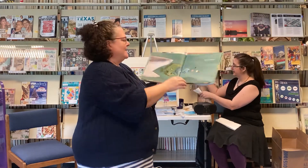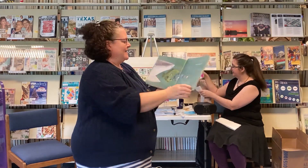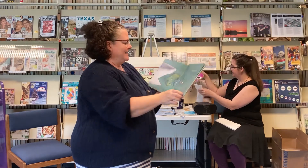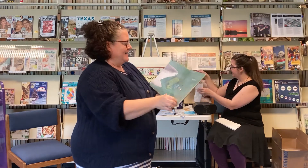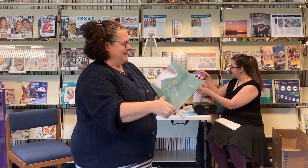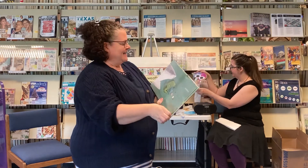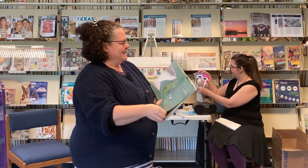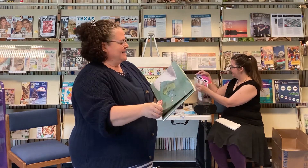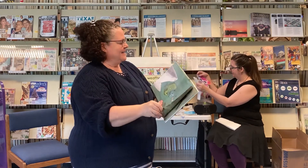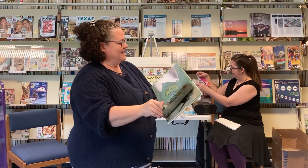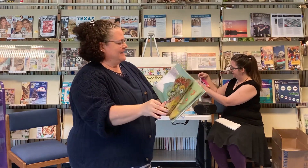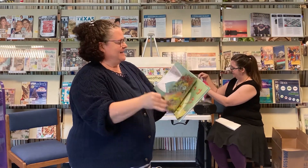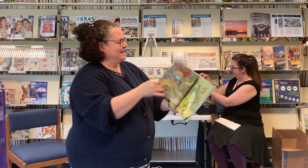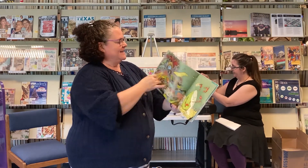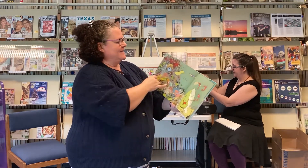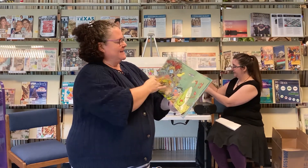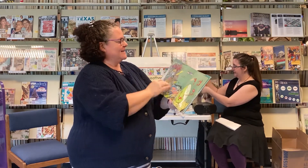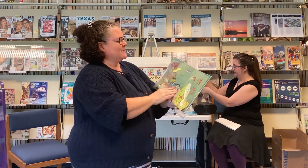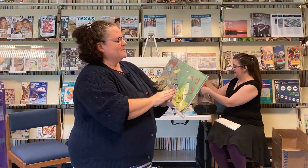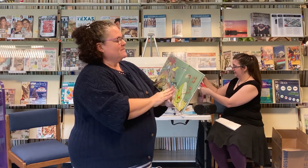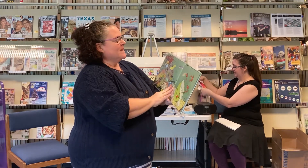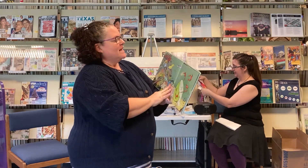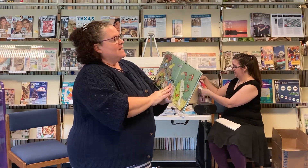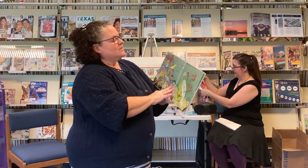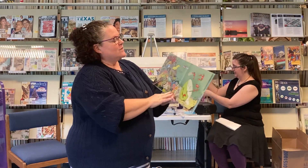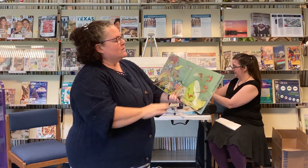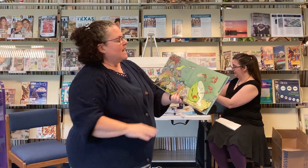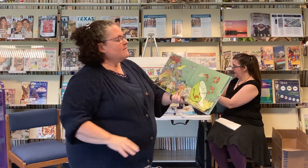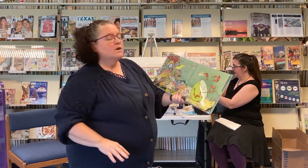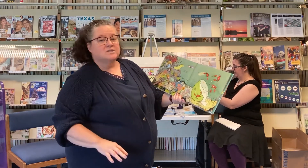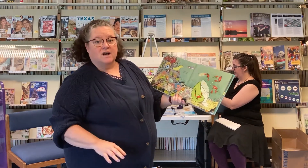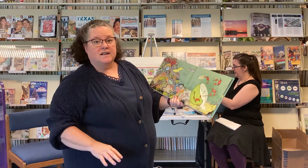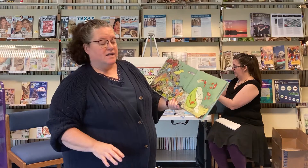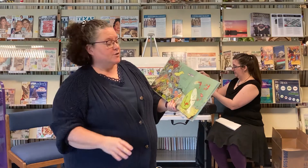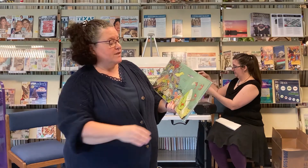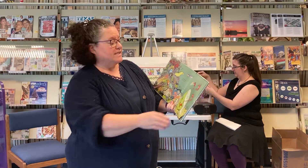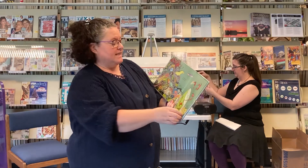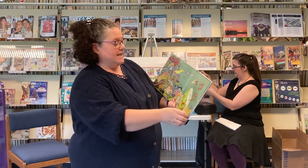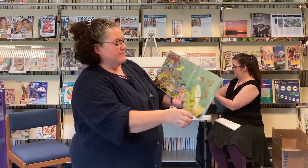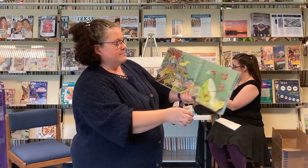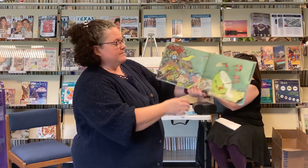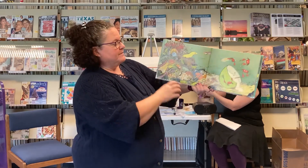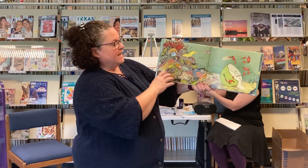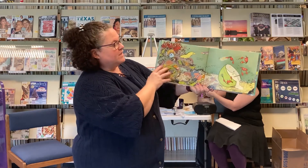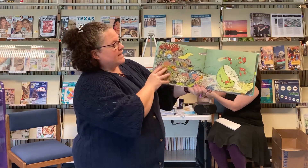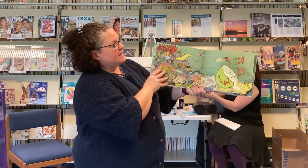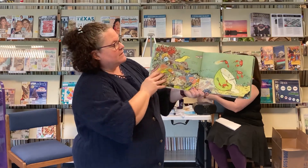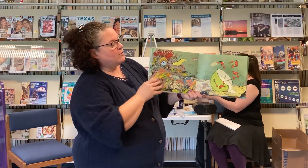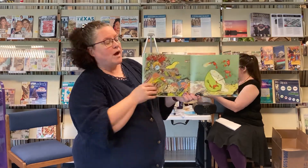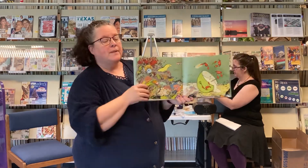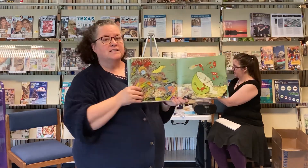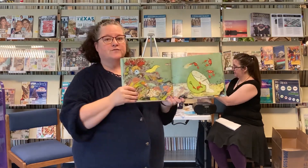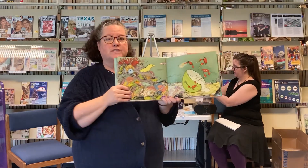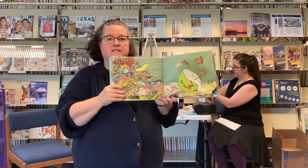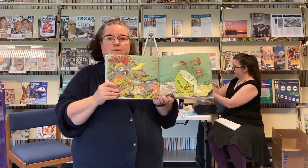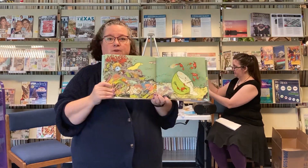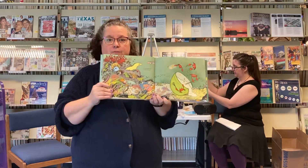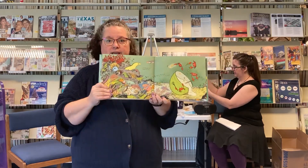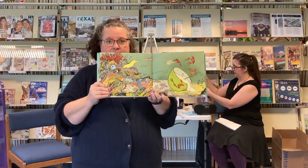Oh no. So life goes on under the sea. And look at Crab has friends helping her bake cake